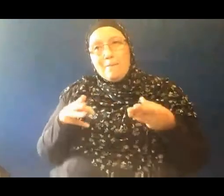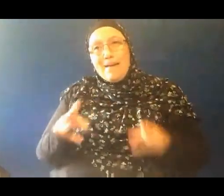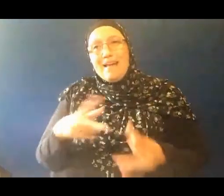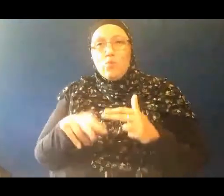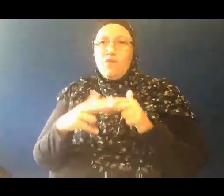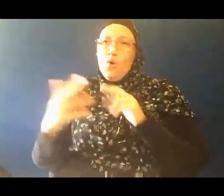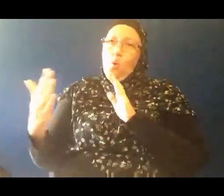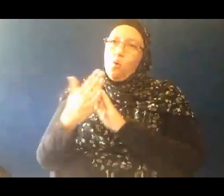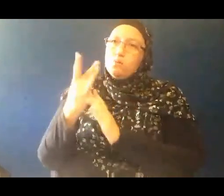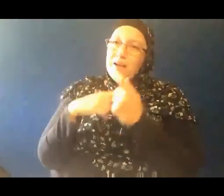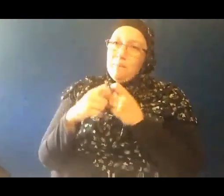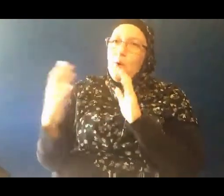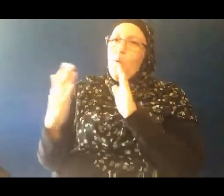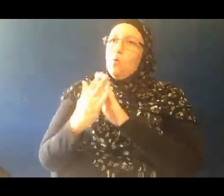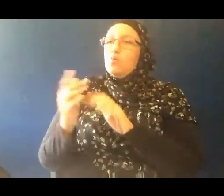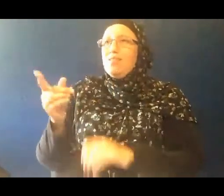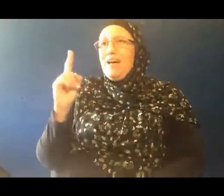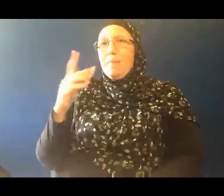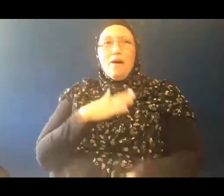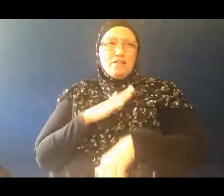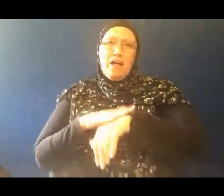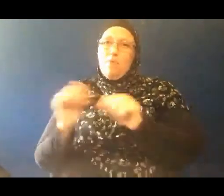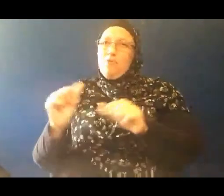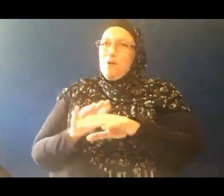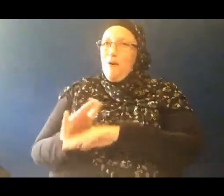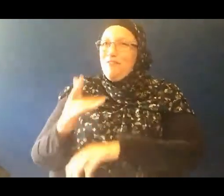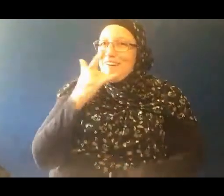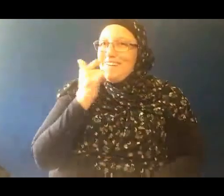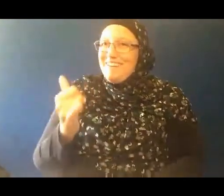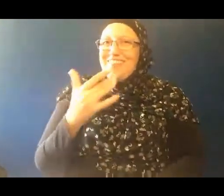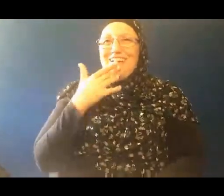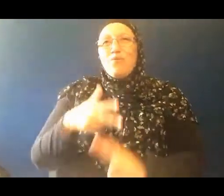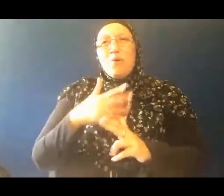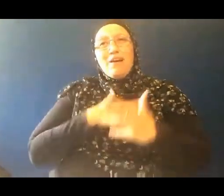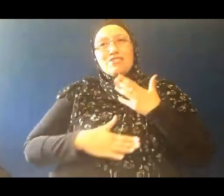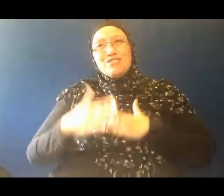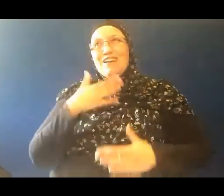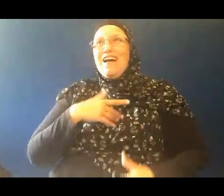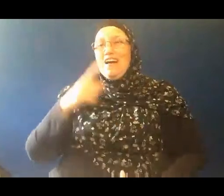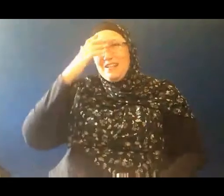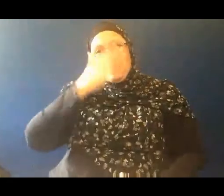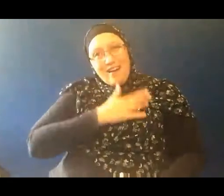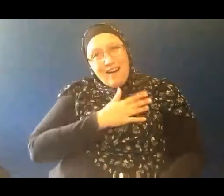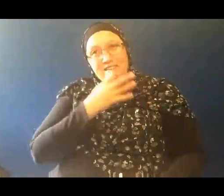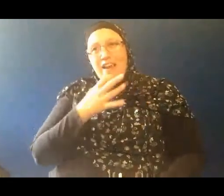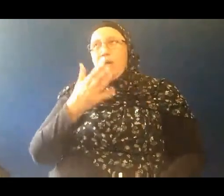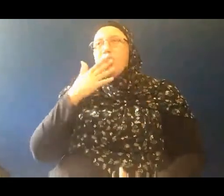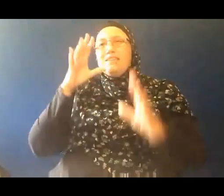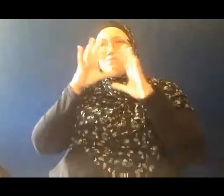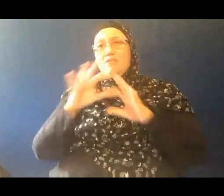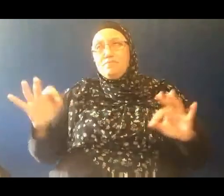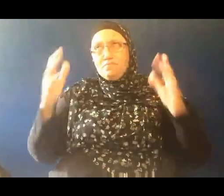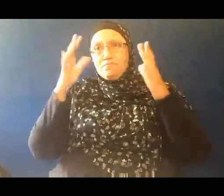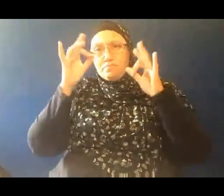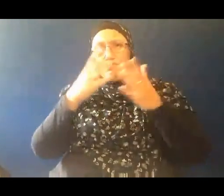nearness to God. My time is already over. Thank you very much for your patience. Walhamdulillahi Rabbil Alameen. Allow me to conclude